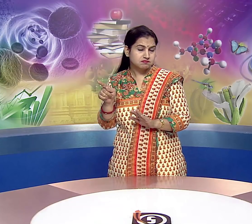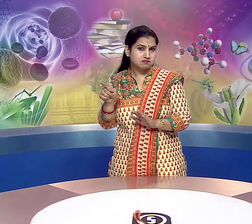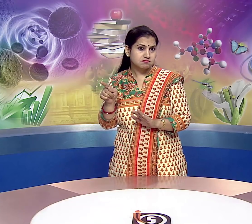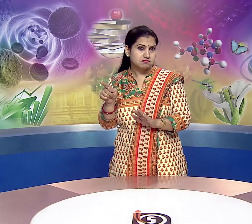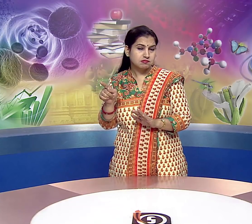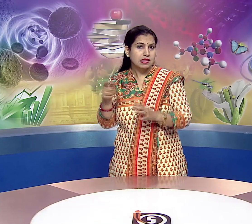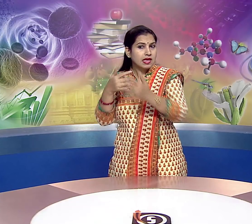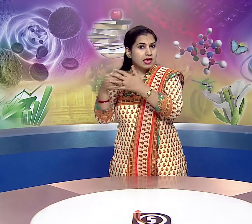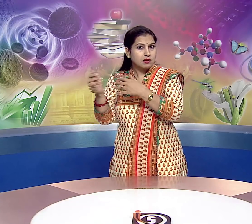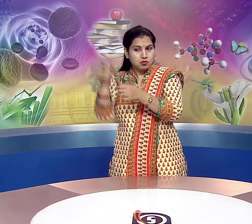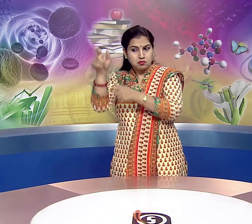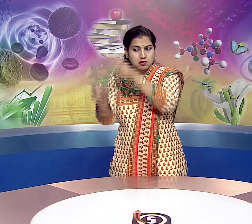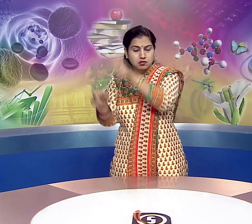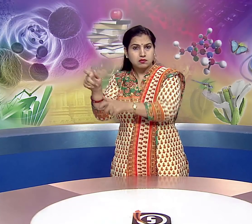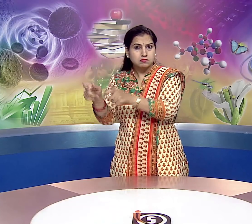anyone preaching them